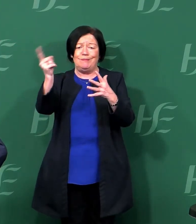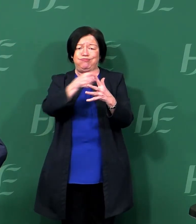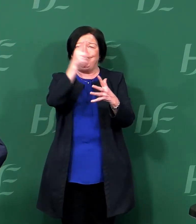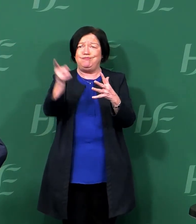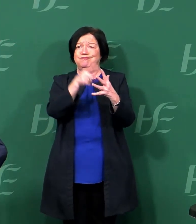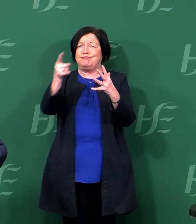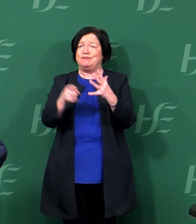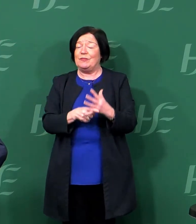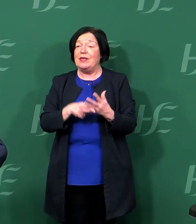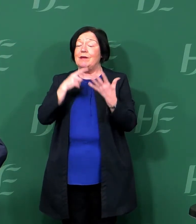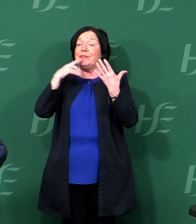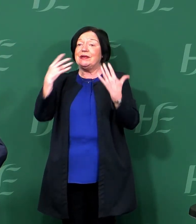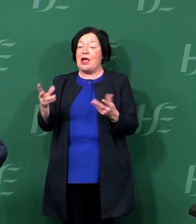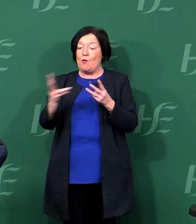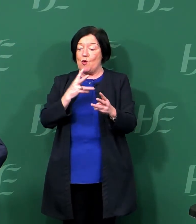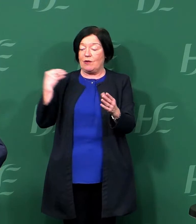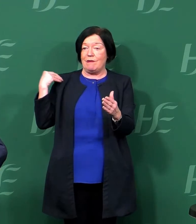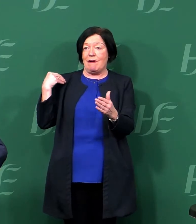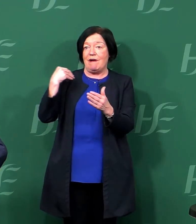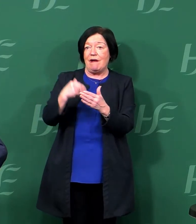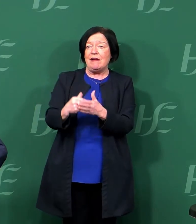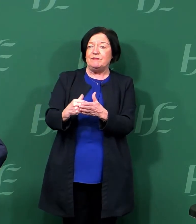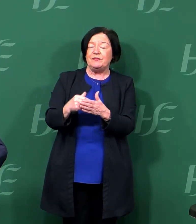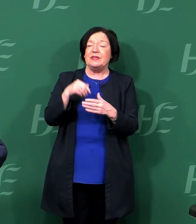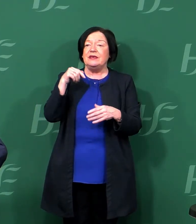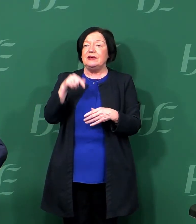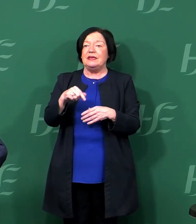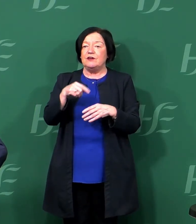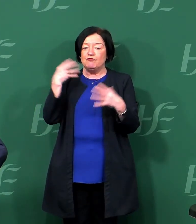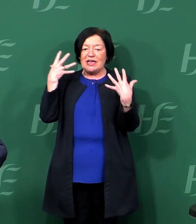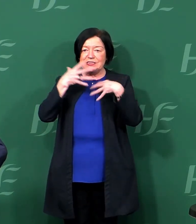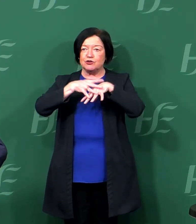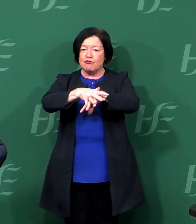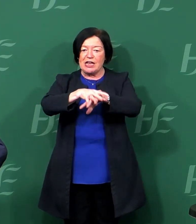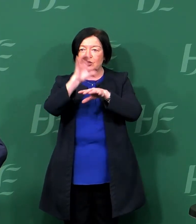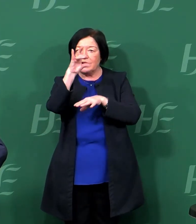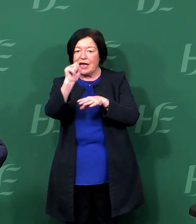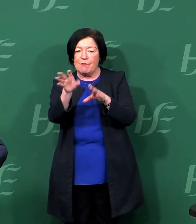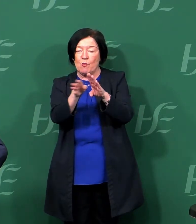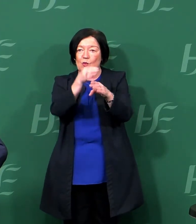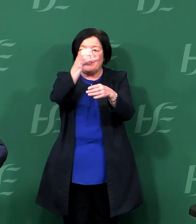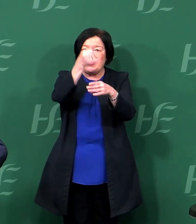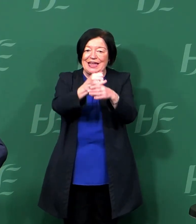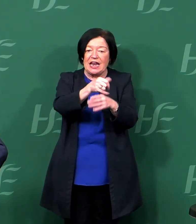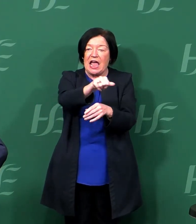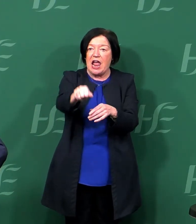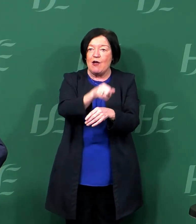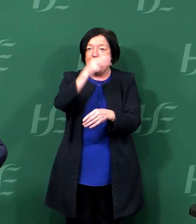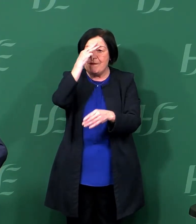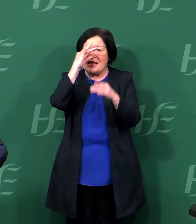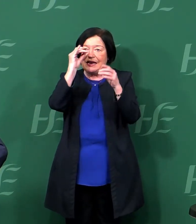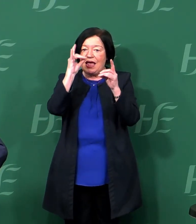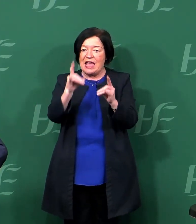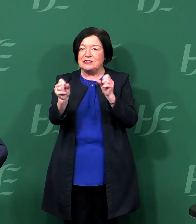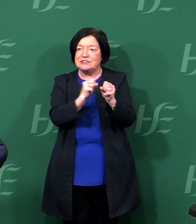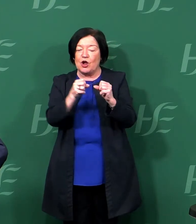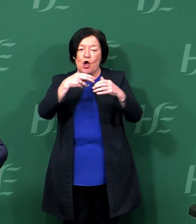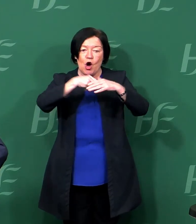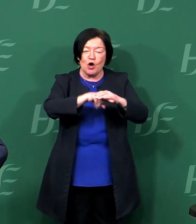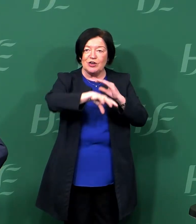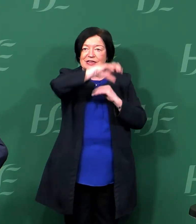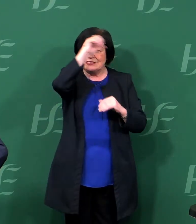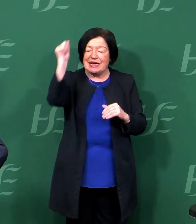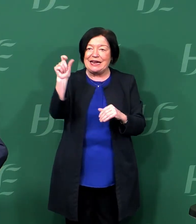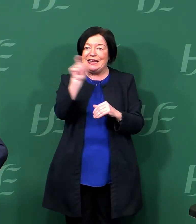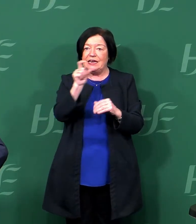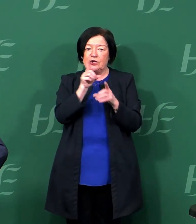What we've been working on now for a number of years is really the kind of integration of CAMS within an area's mental health service under the Executive Clinical